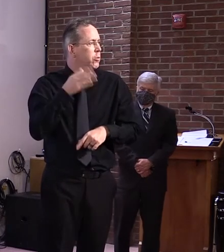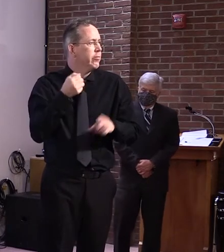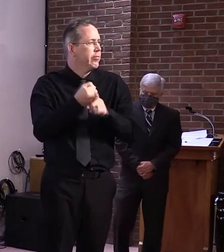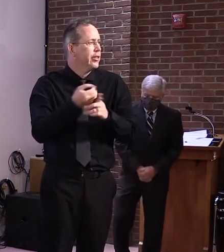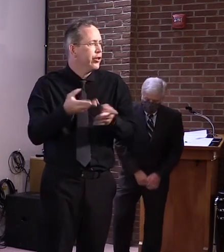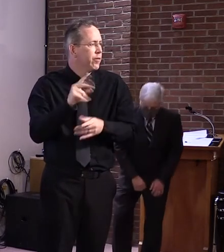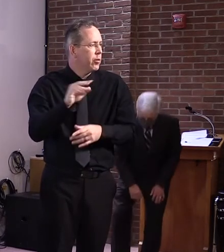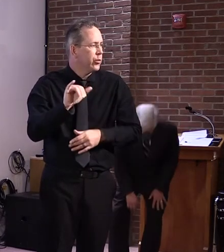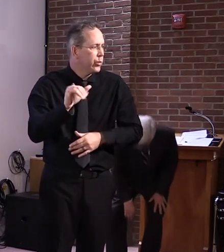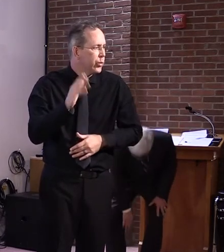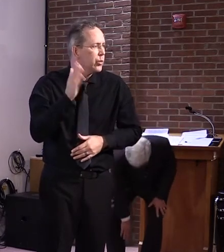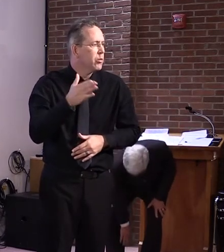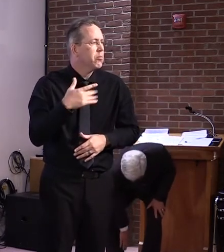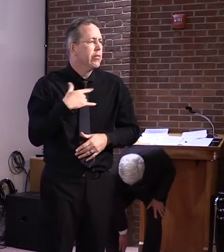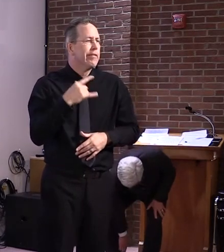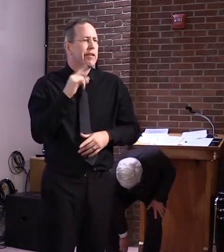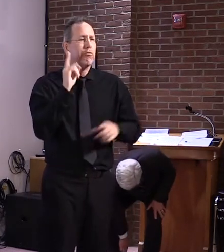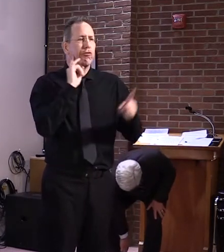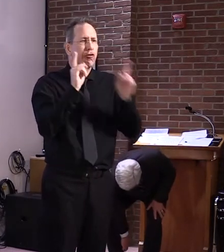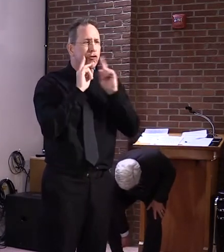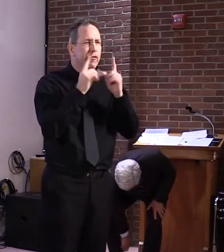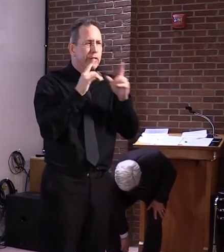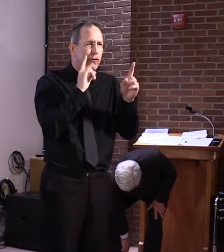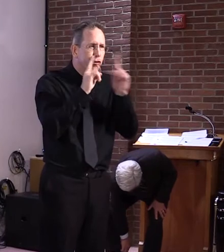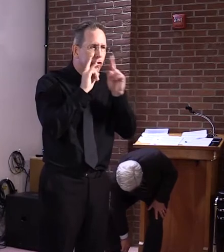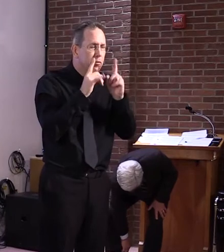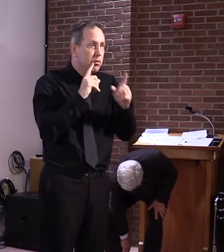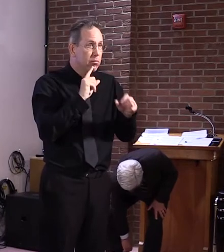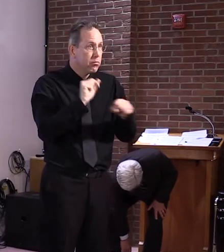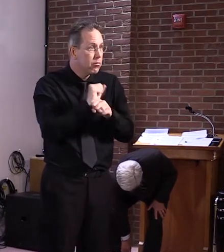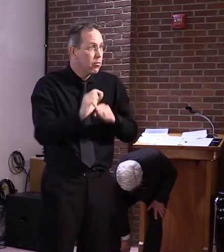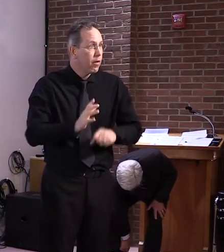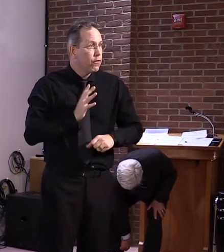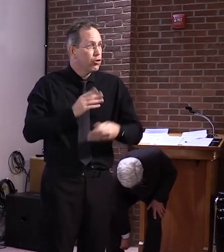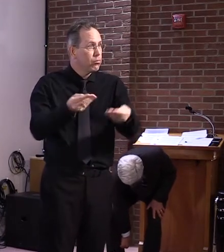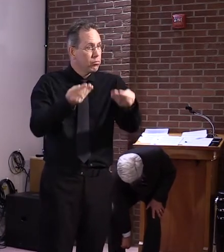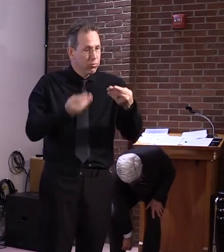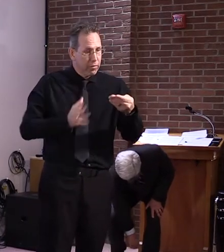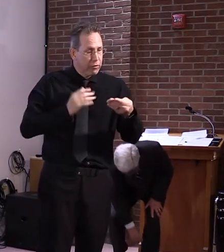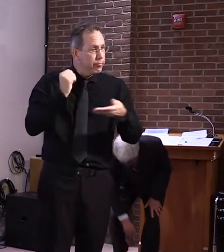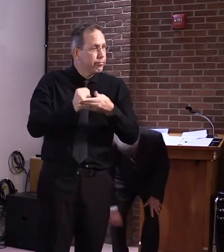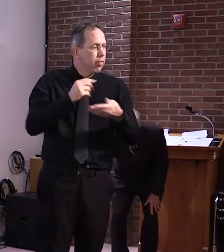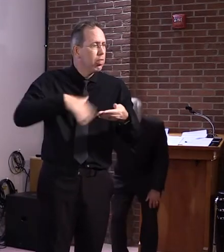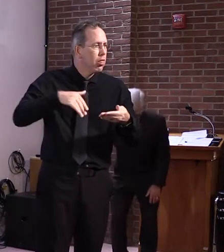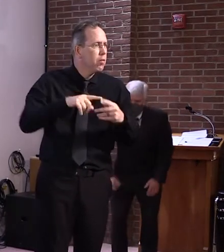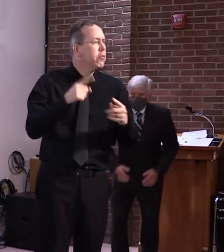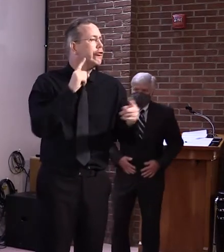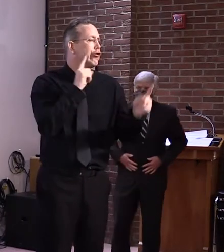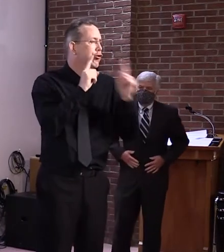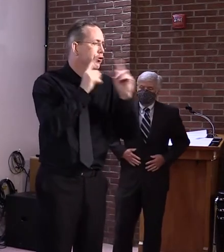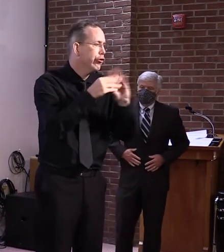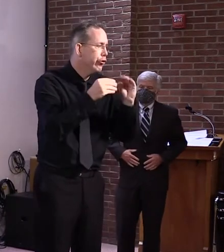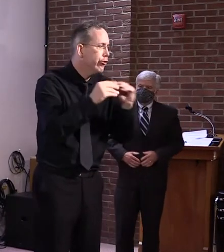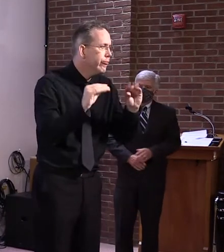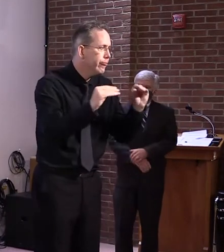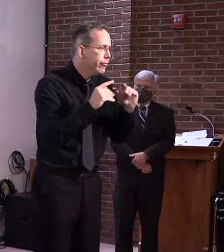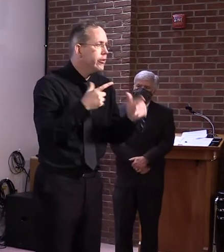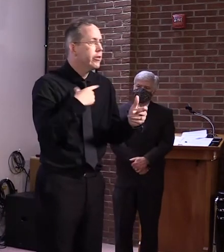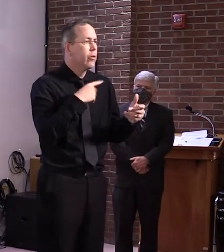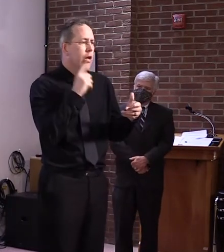anecdotally, not officially, but anecdotally from some of those workers who have received notice that they will be